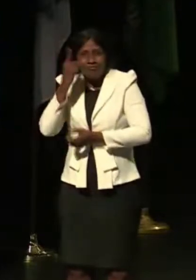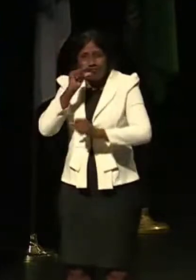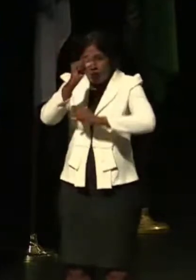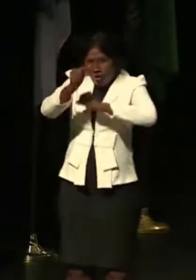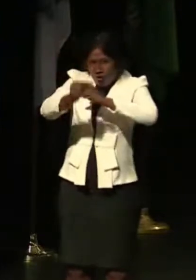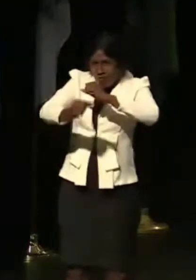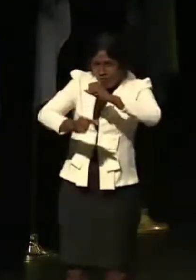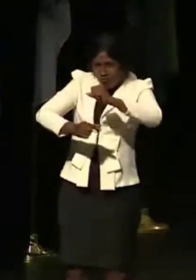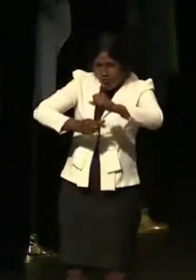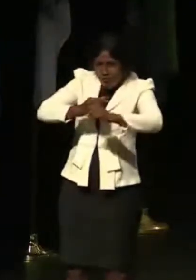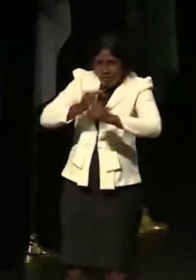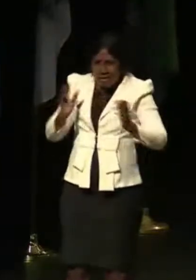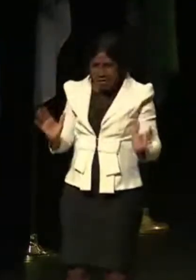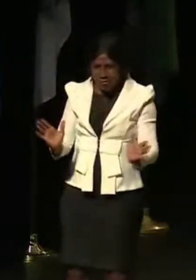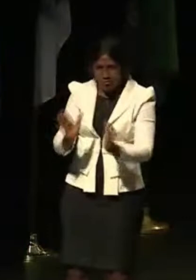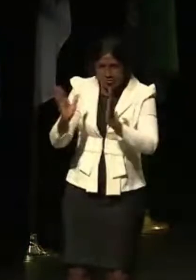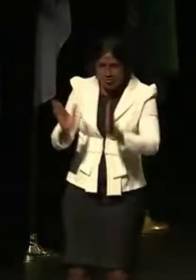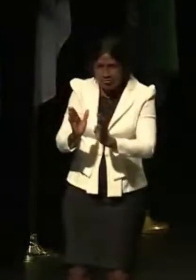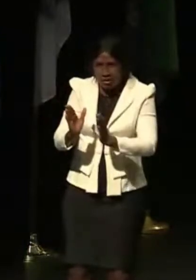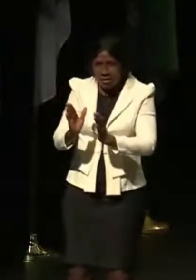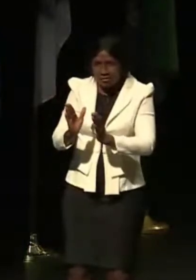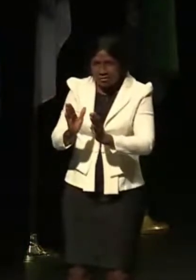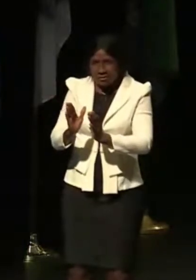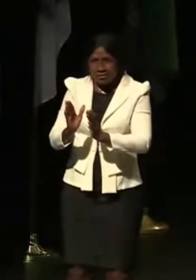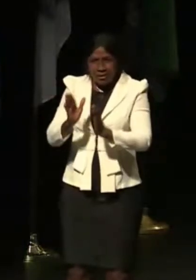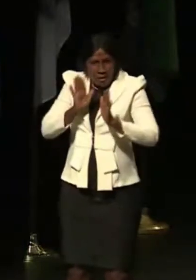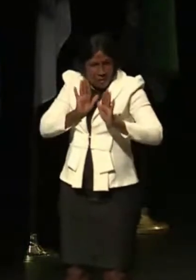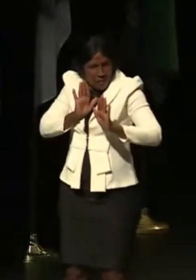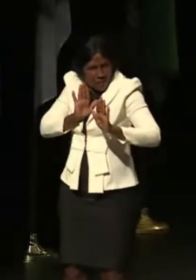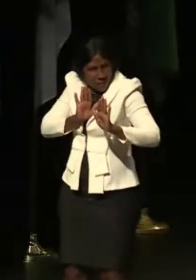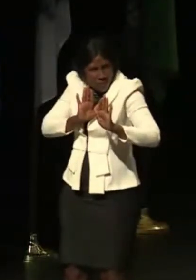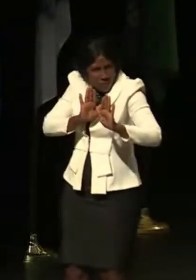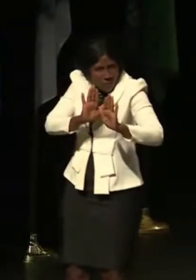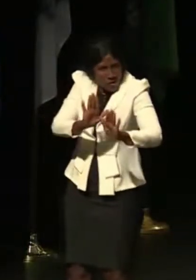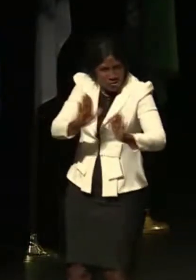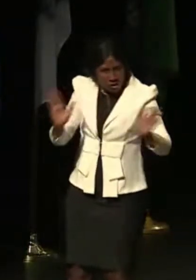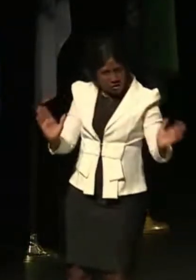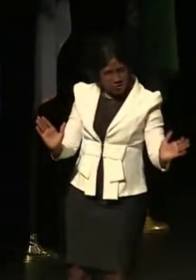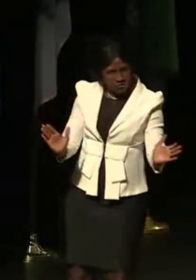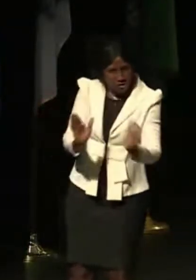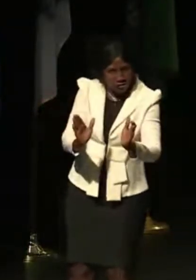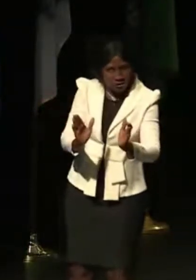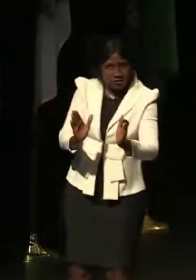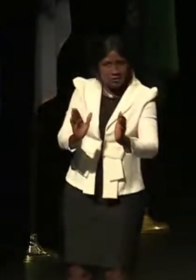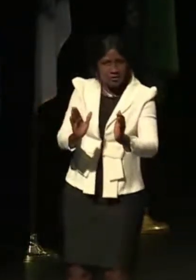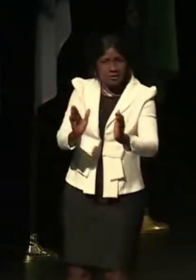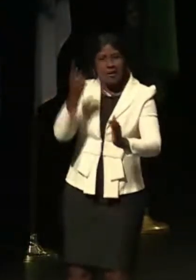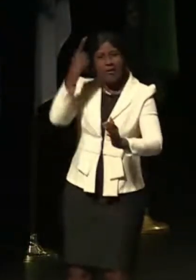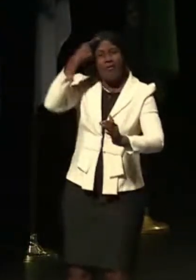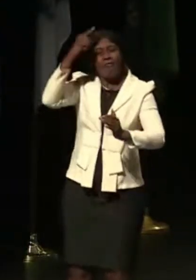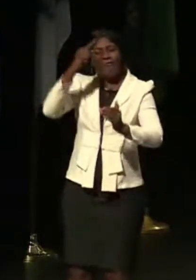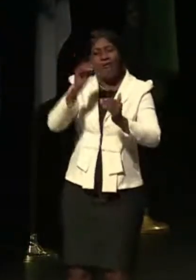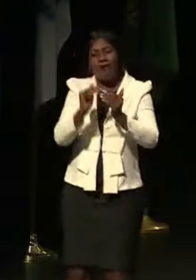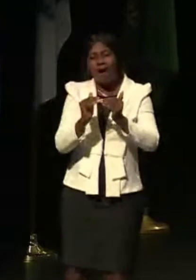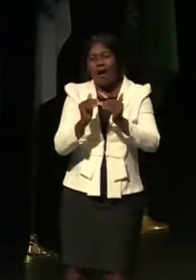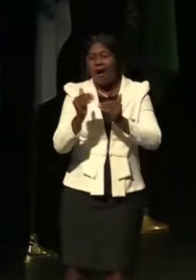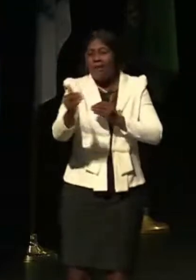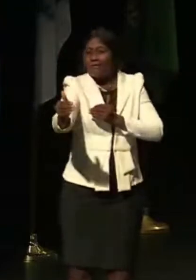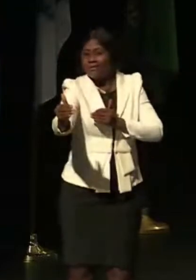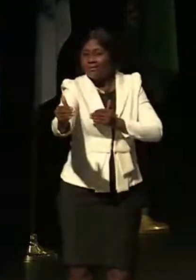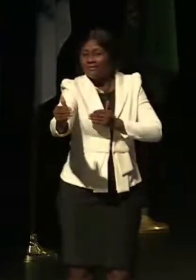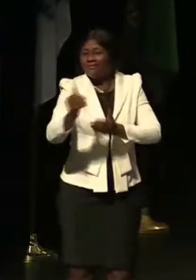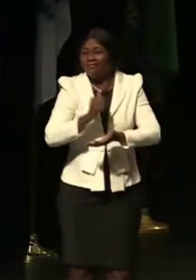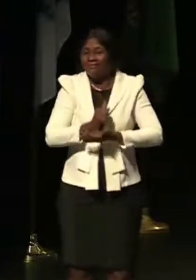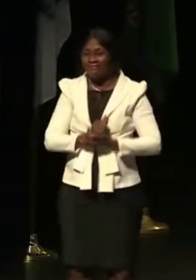us as a little nation, as a little region. And these mighty currents that are moving against